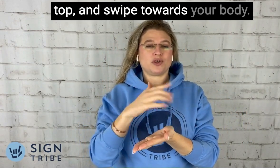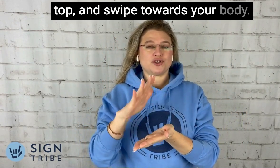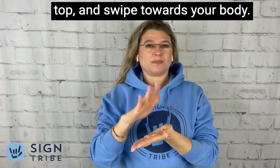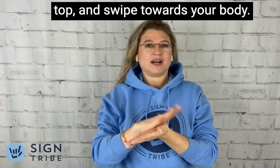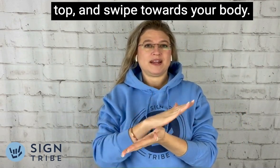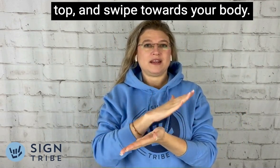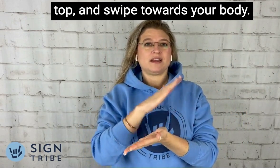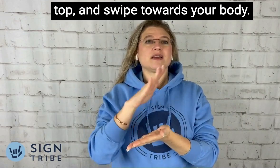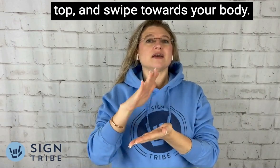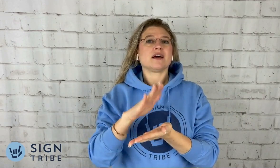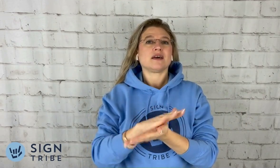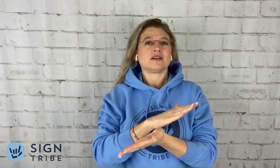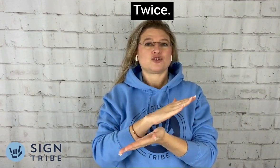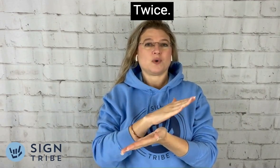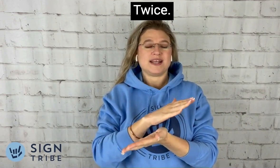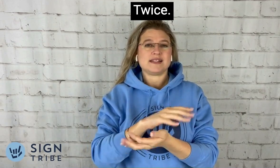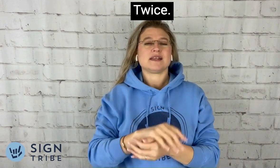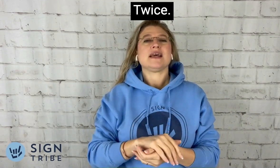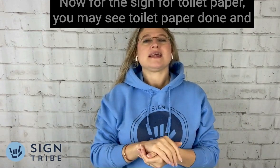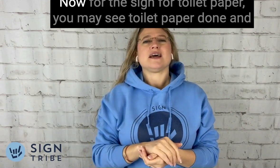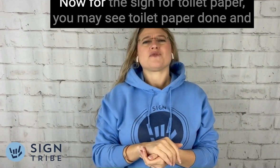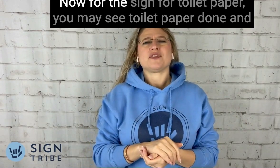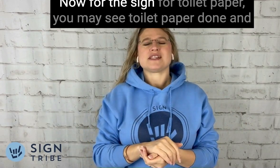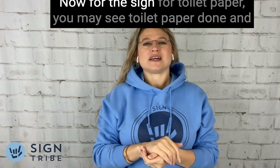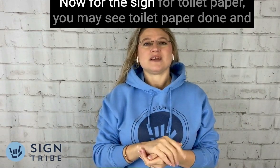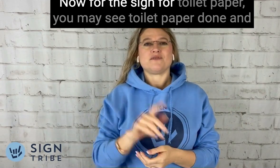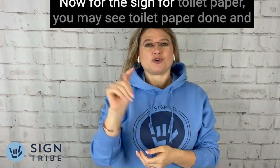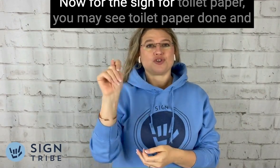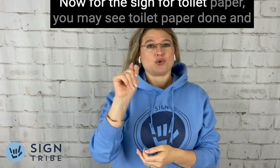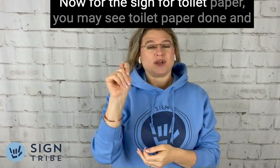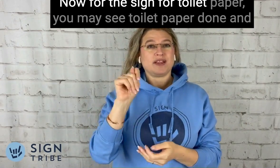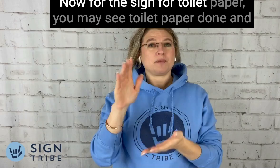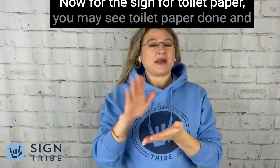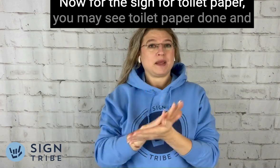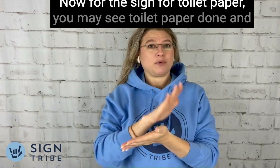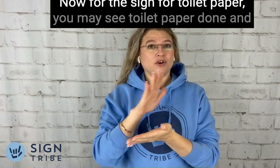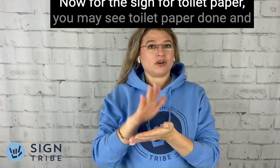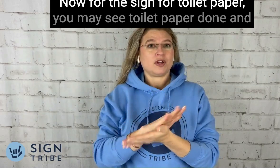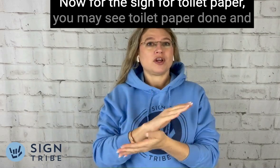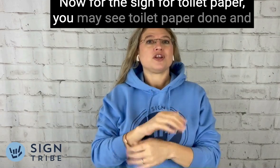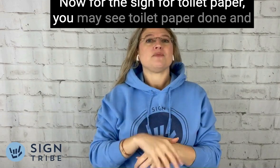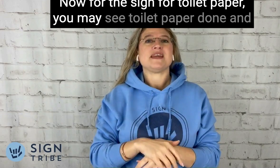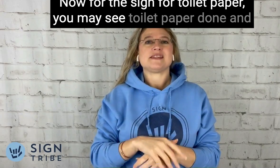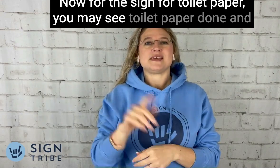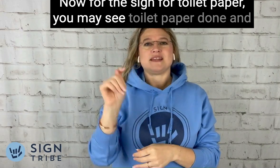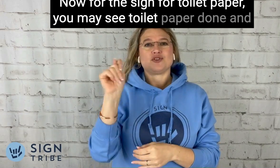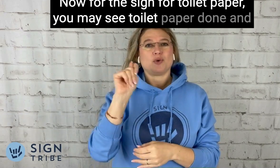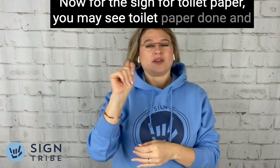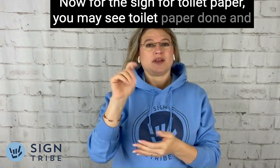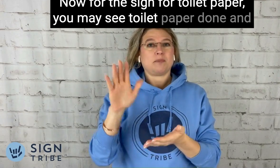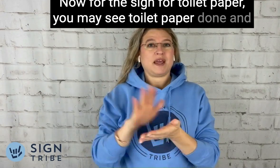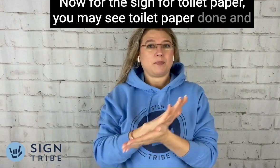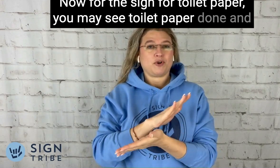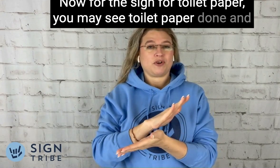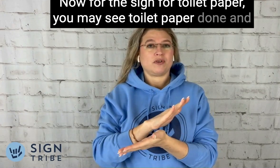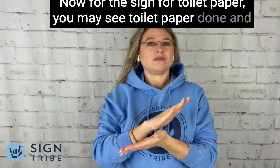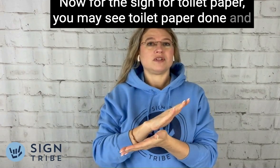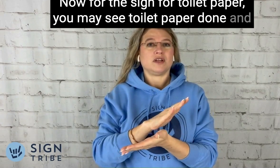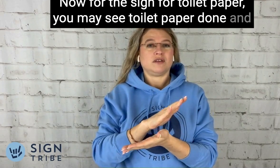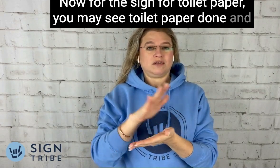your body twice. Now for the sign for toilet paper, you may see toilet paper done and